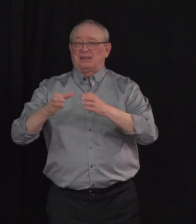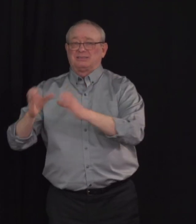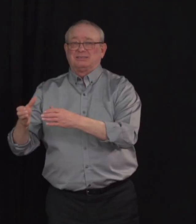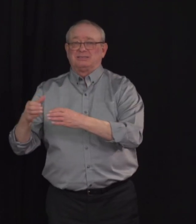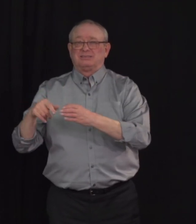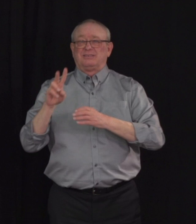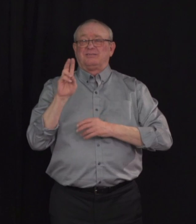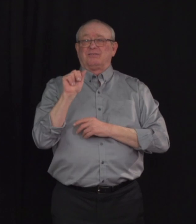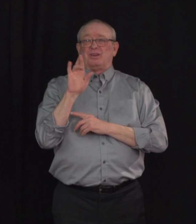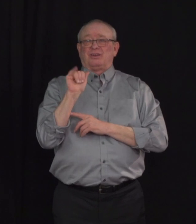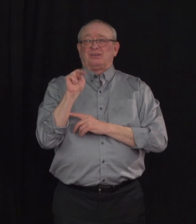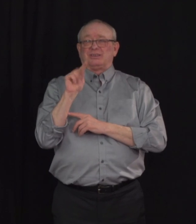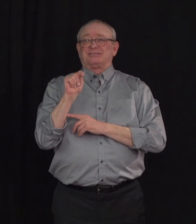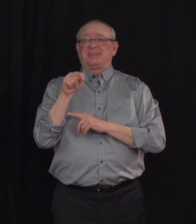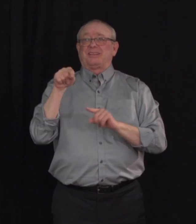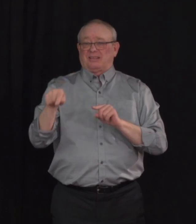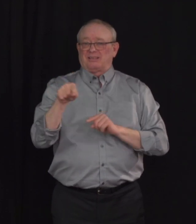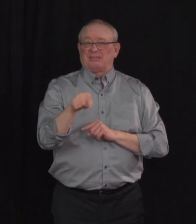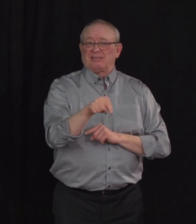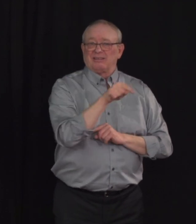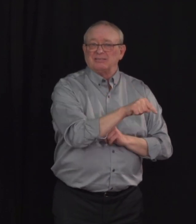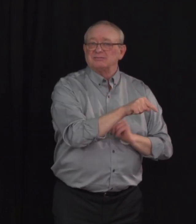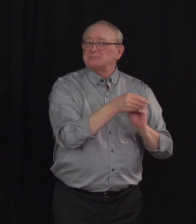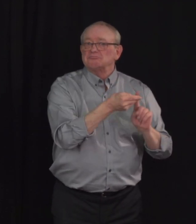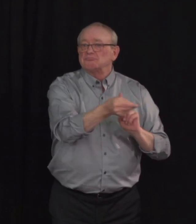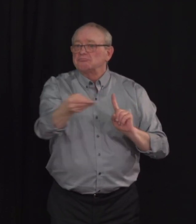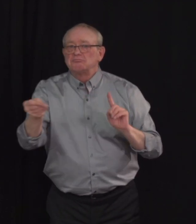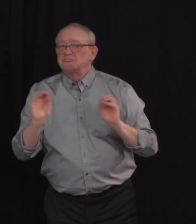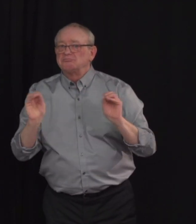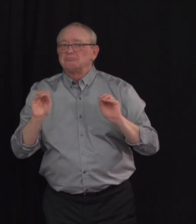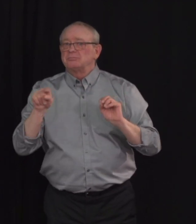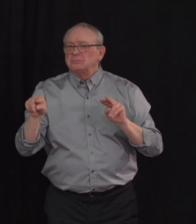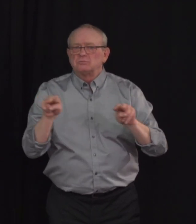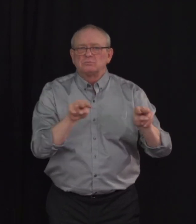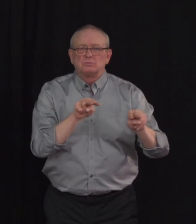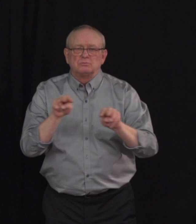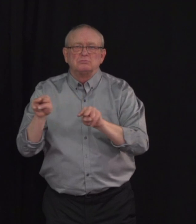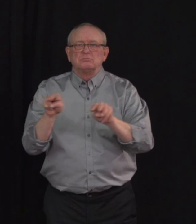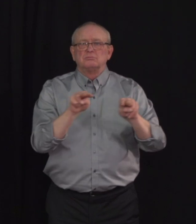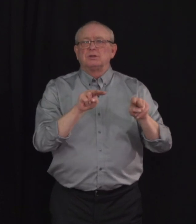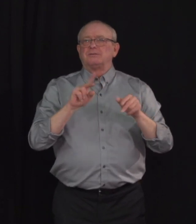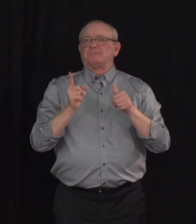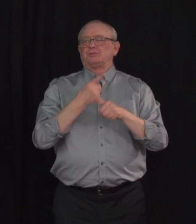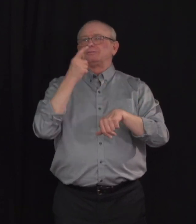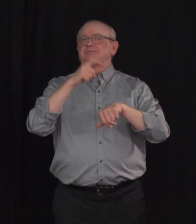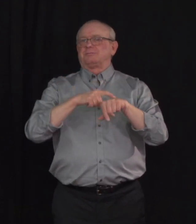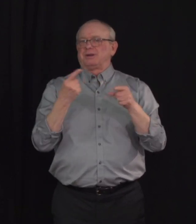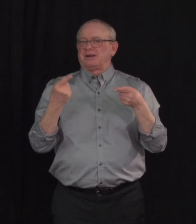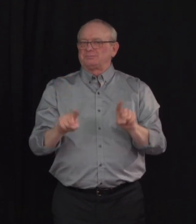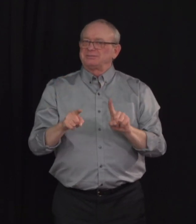one of these schools that we have identified variant transmission occurring in that location. Health officials